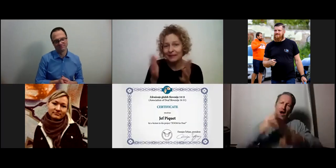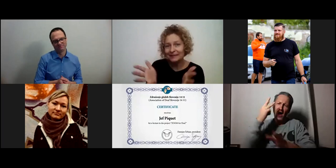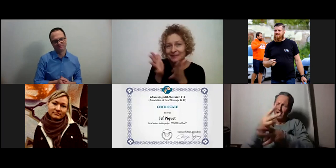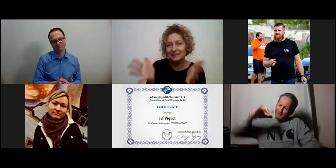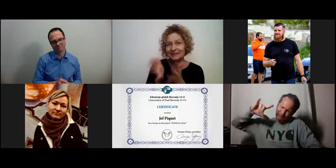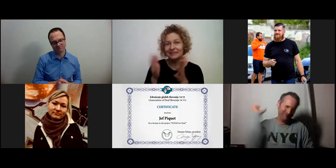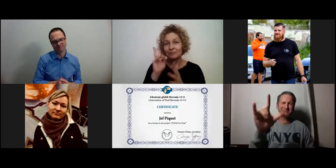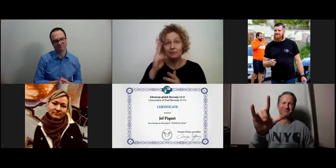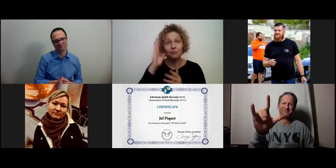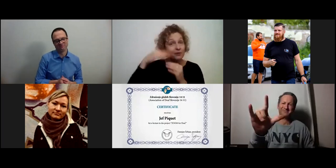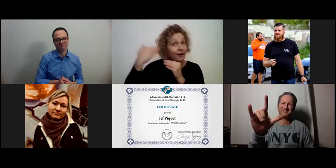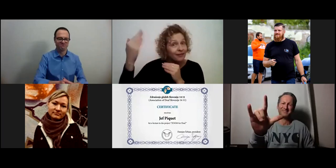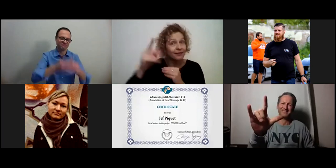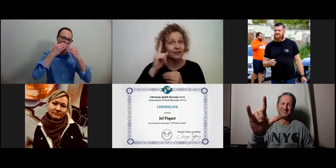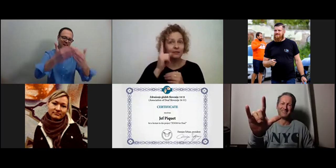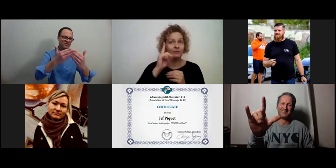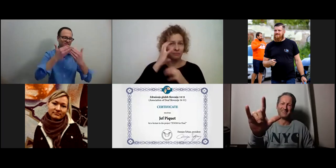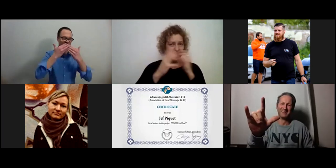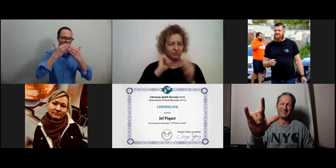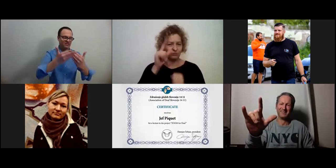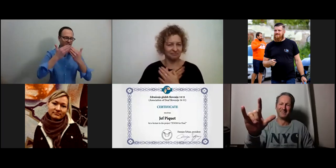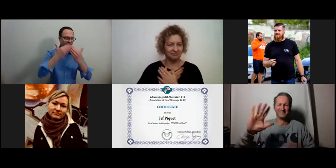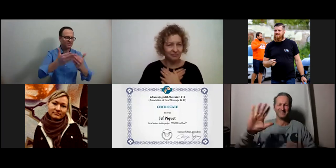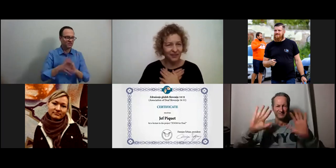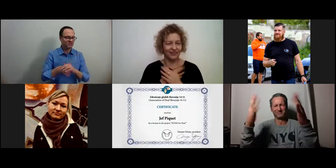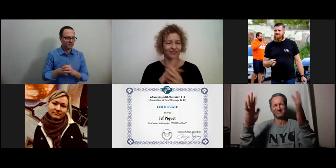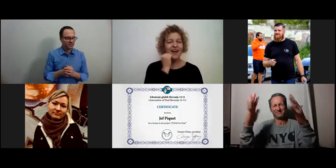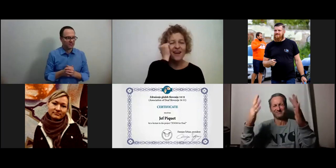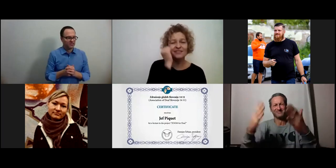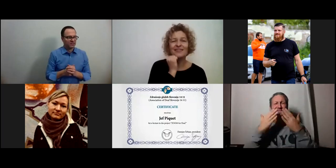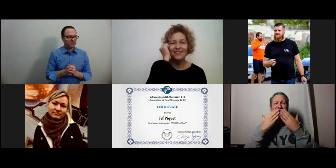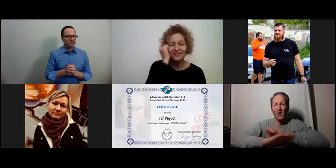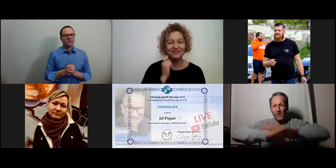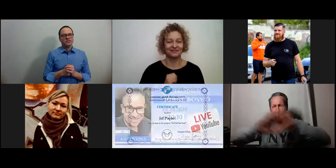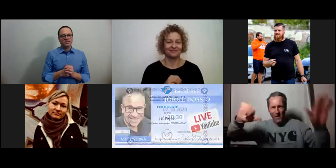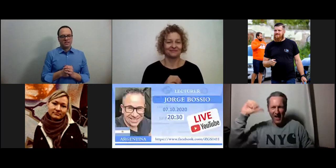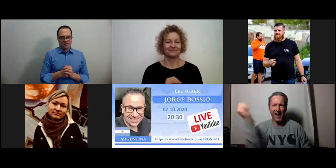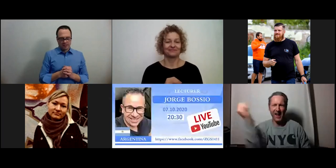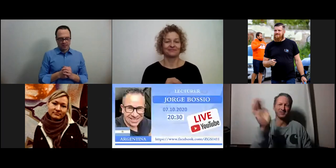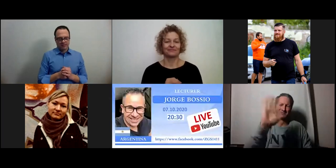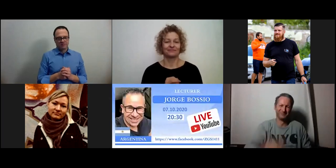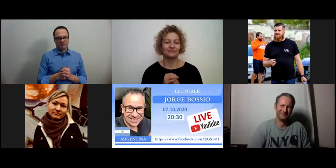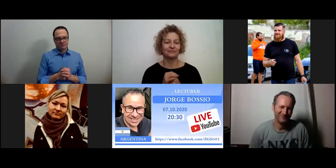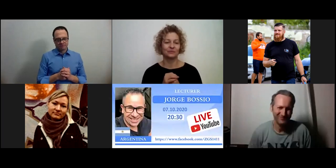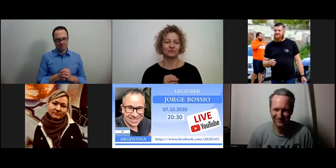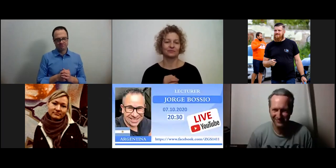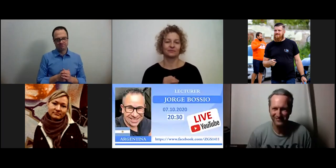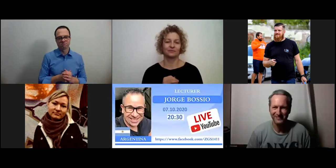would be great to bring the youth and give them a platform. Thank you. Thank you, Jeff.